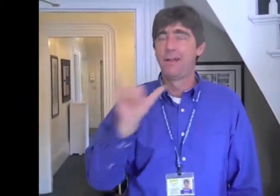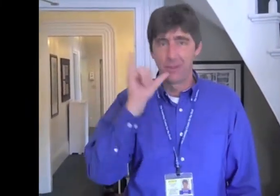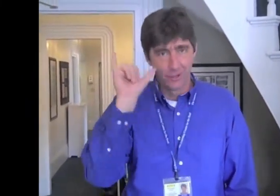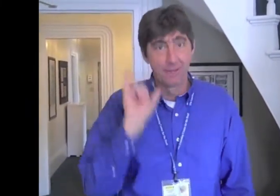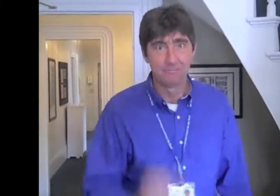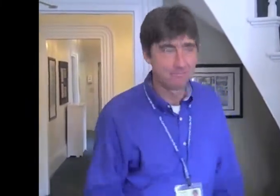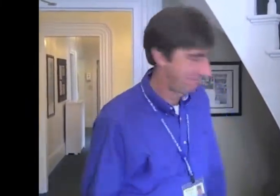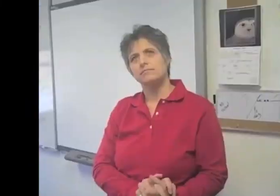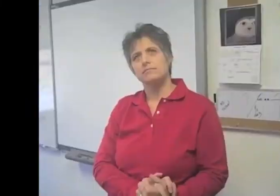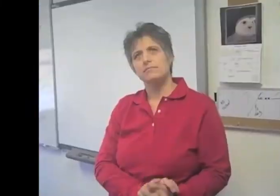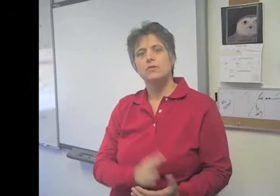just like yesterday.